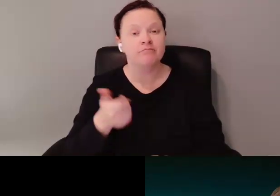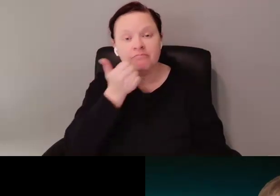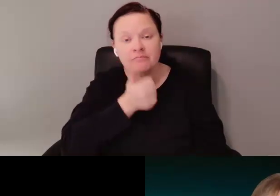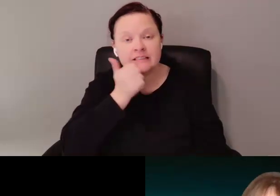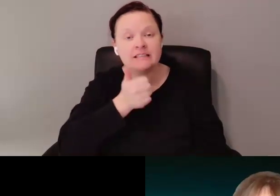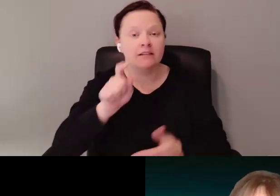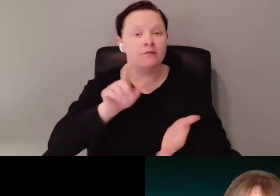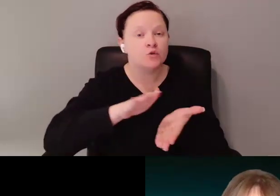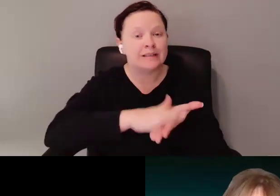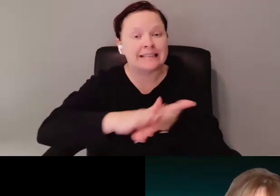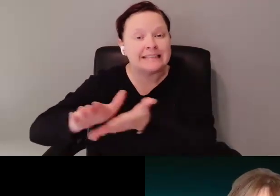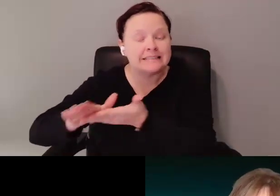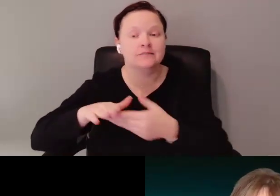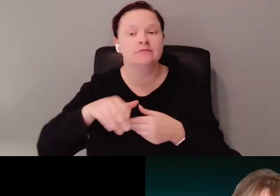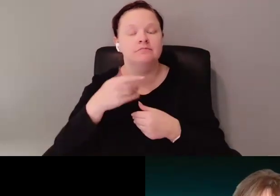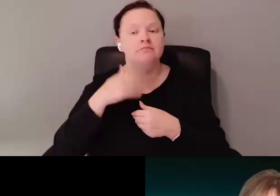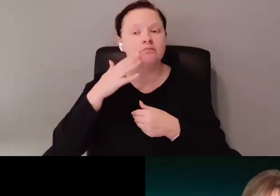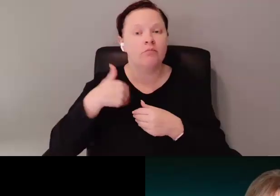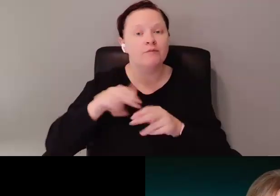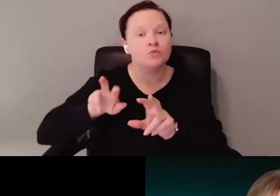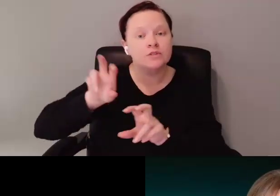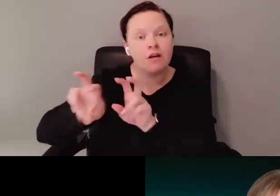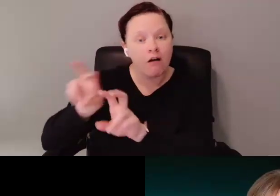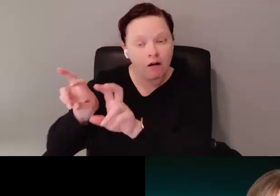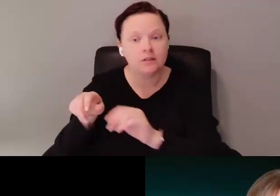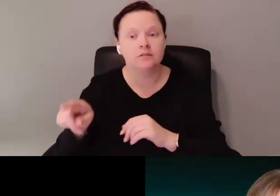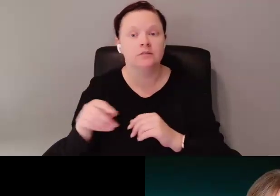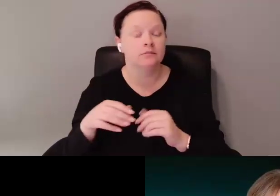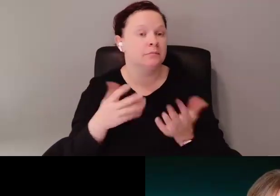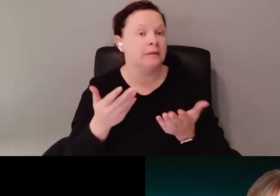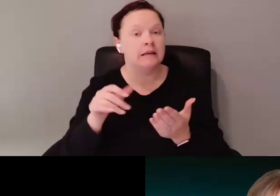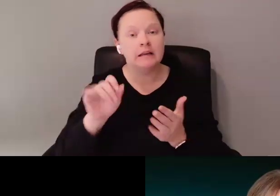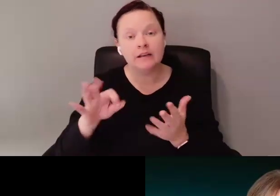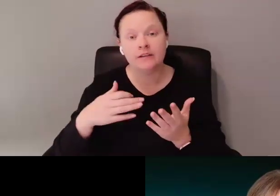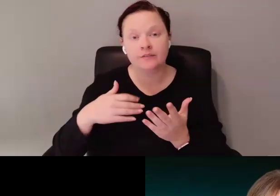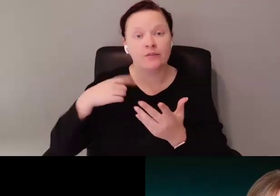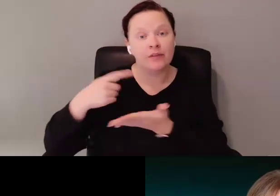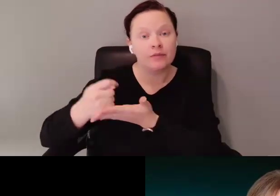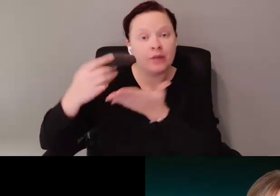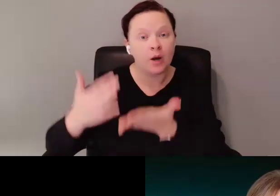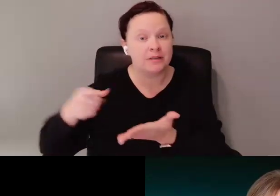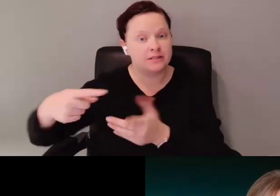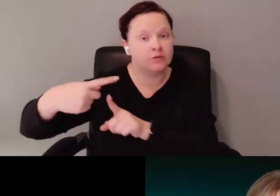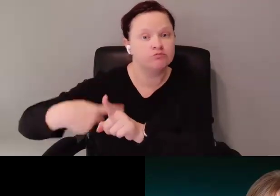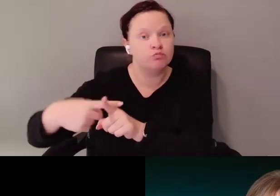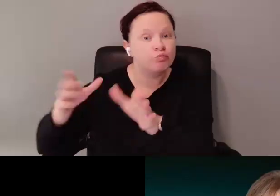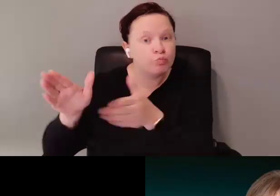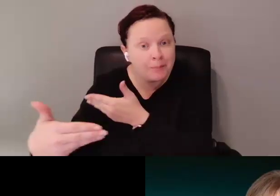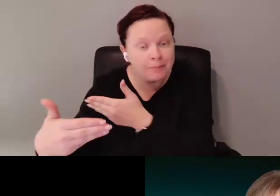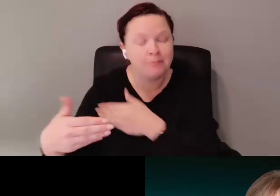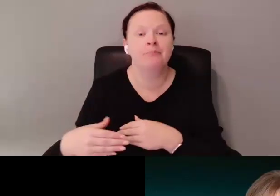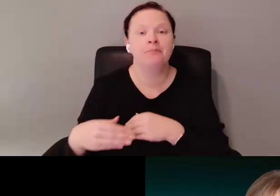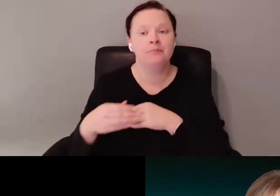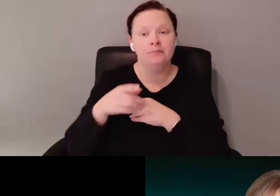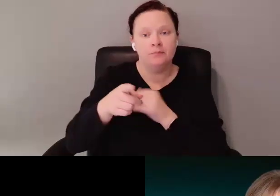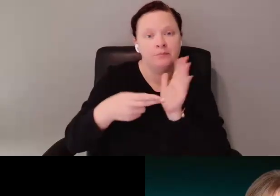everything is stocked. If you have, say, a space that you're renting to other therapists, and it's your job to make sure